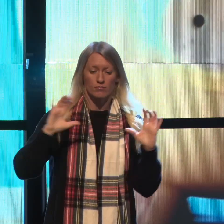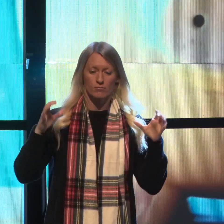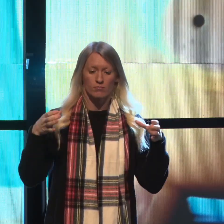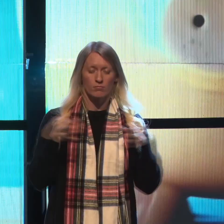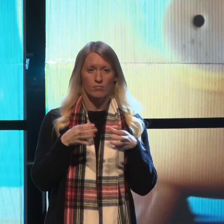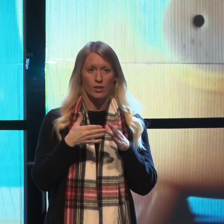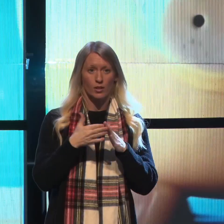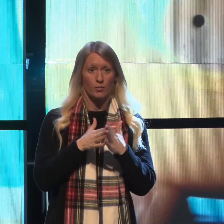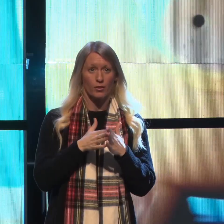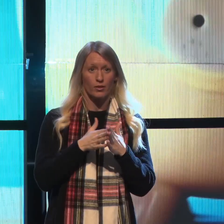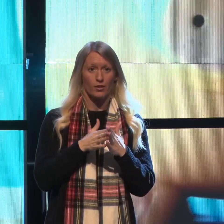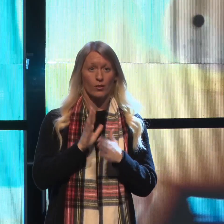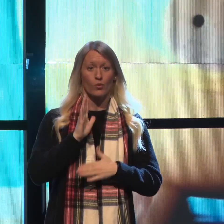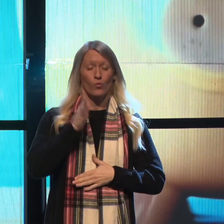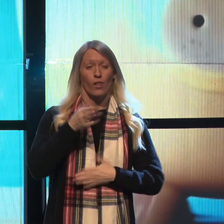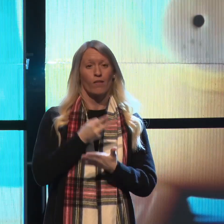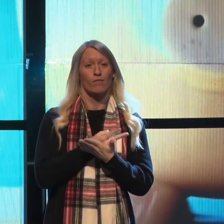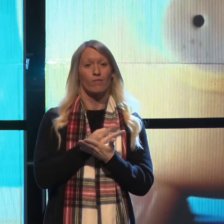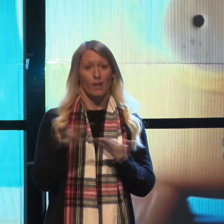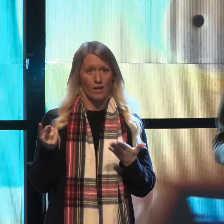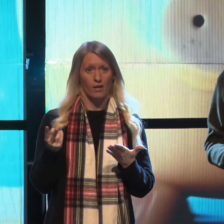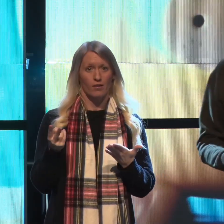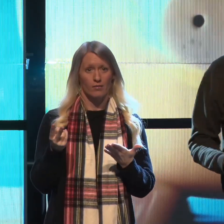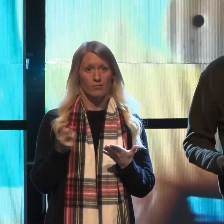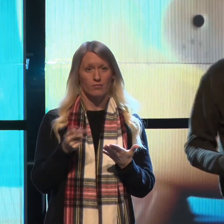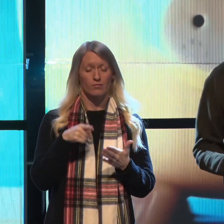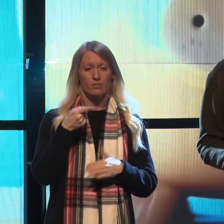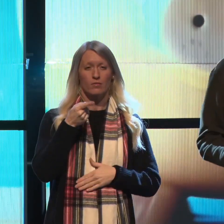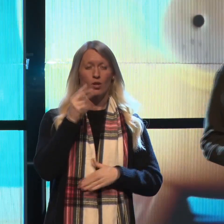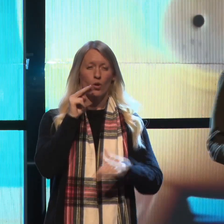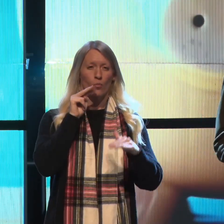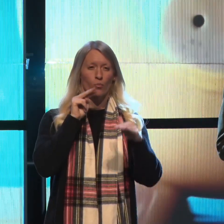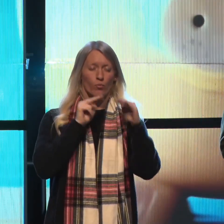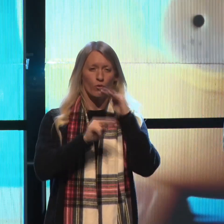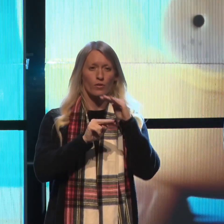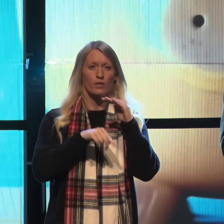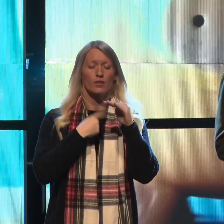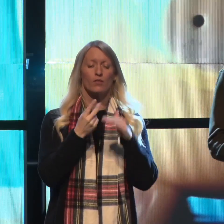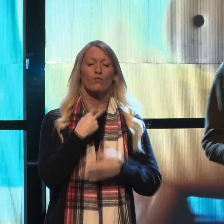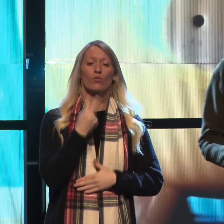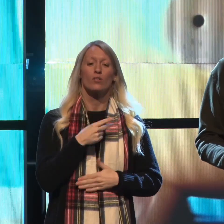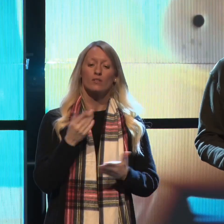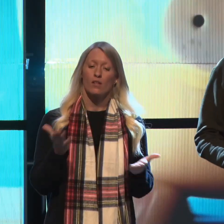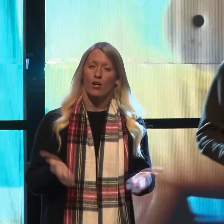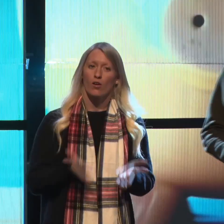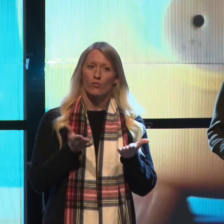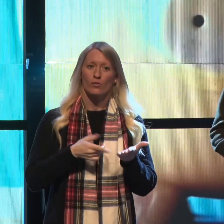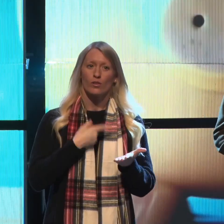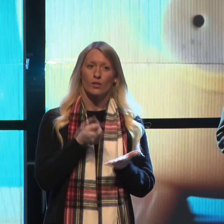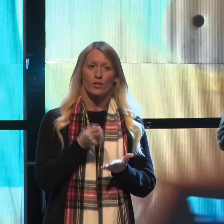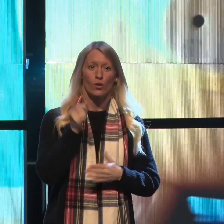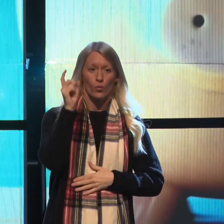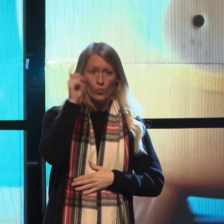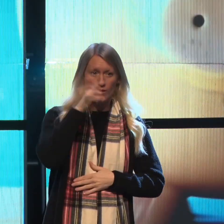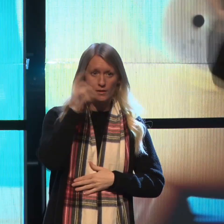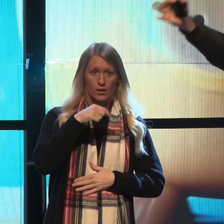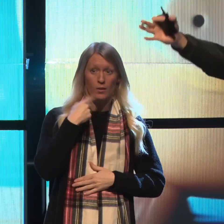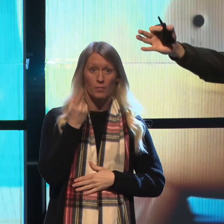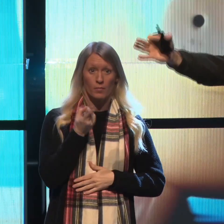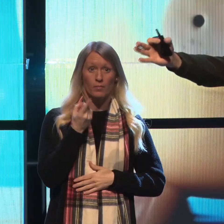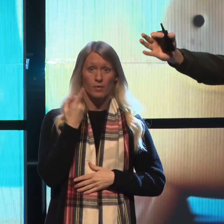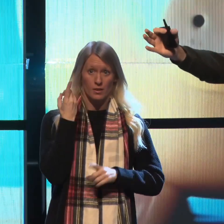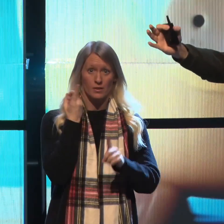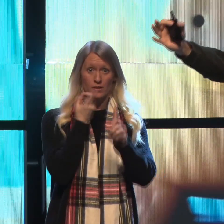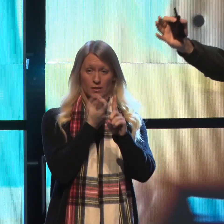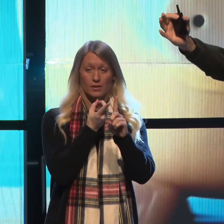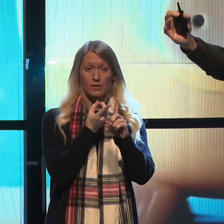will fail. And so the prophetic voice is offering wisdom and a vision that says, hey, this is what will happen if we go down this path, but we can go down